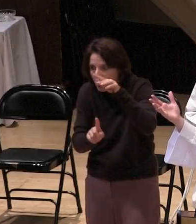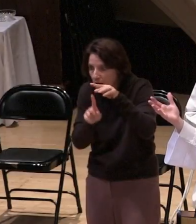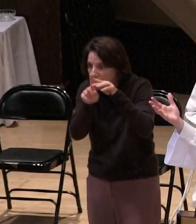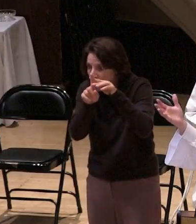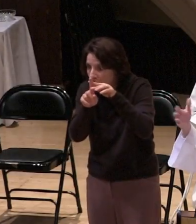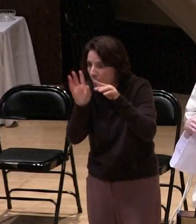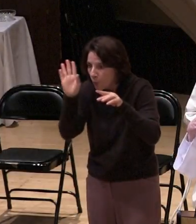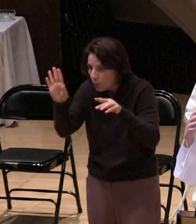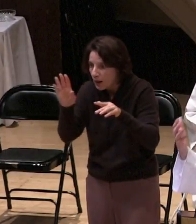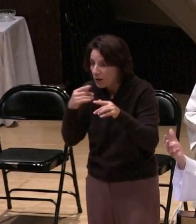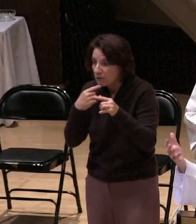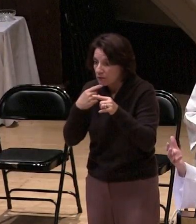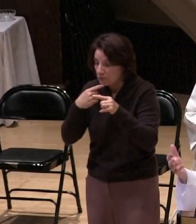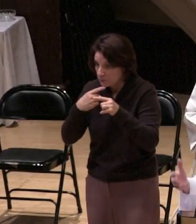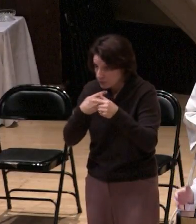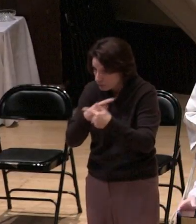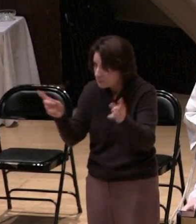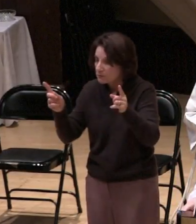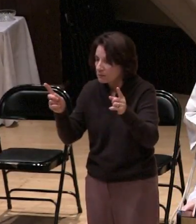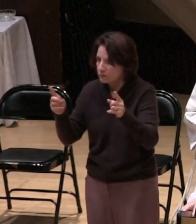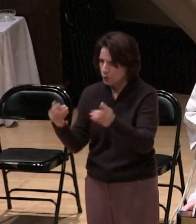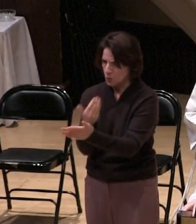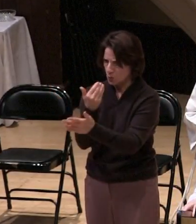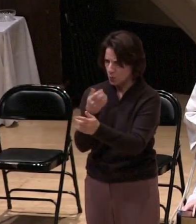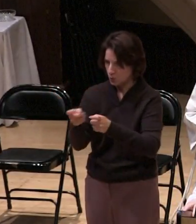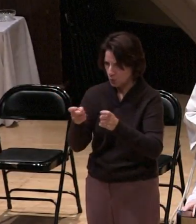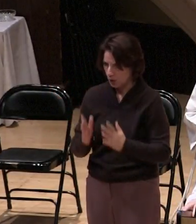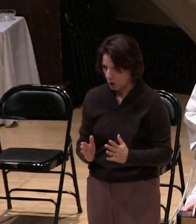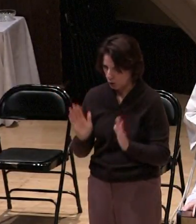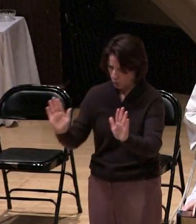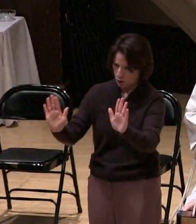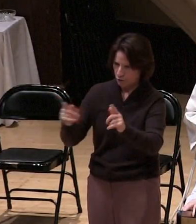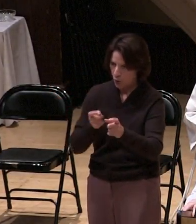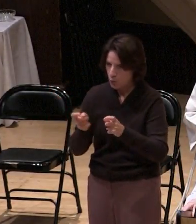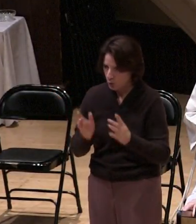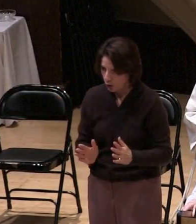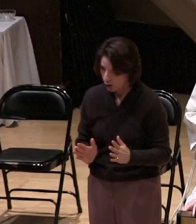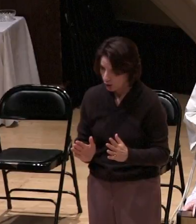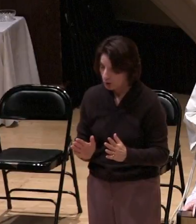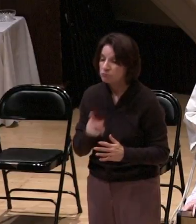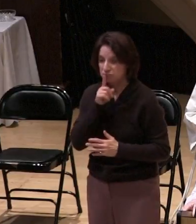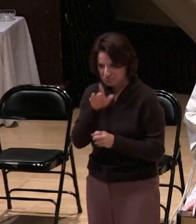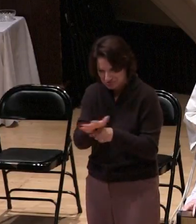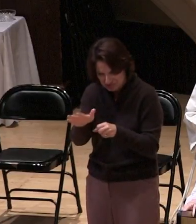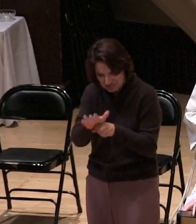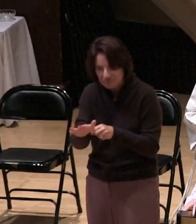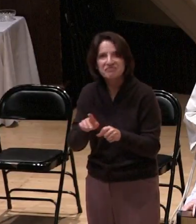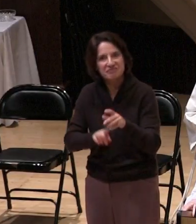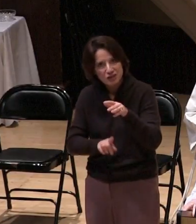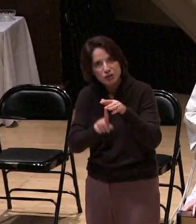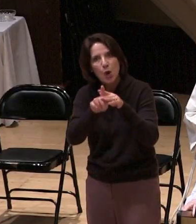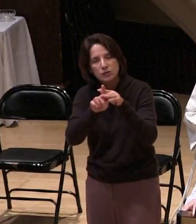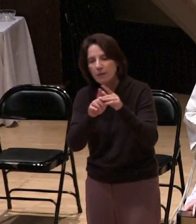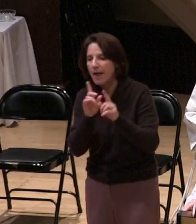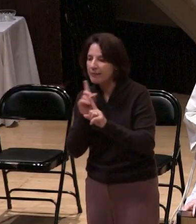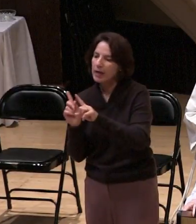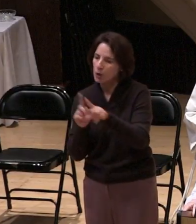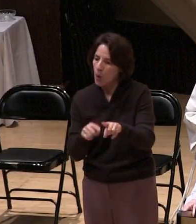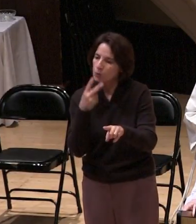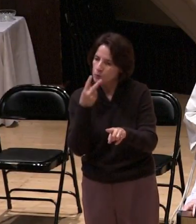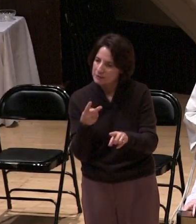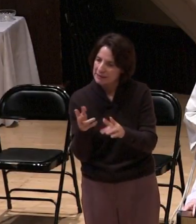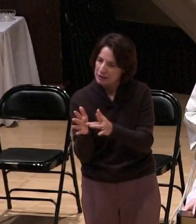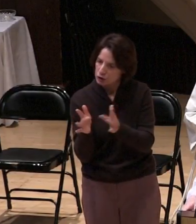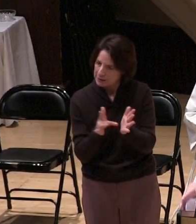ruler is born. So they've been watching the skies for that. And sure enough, it does appear, and they go to see Jesus, who